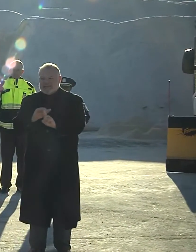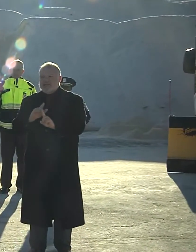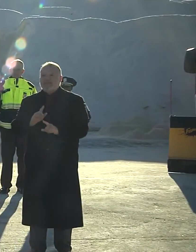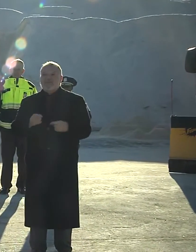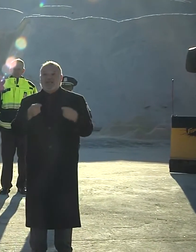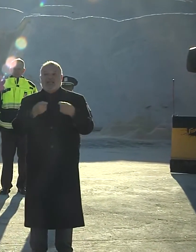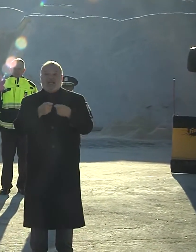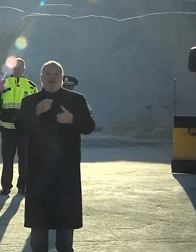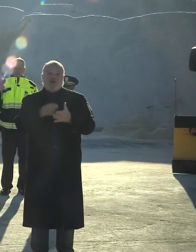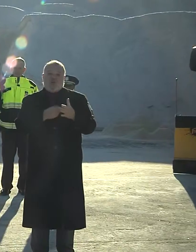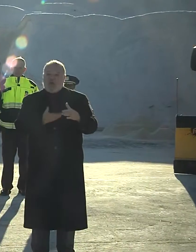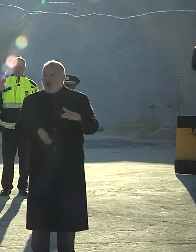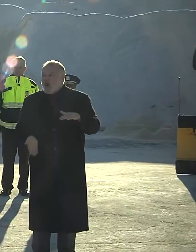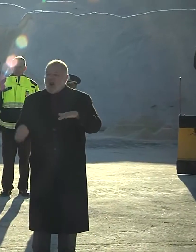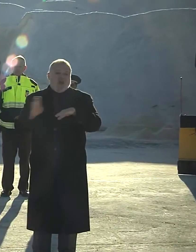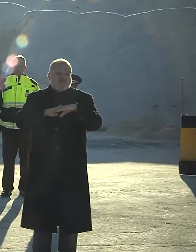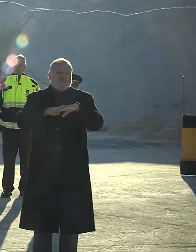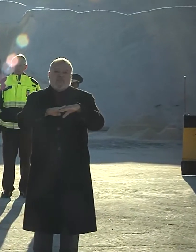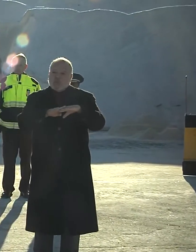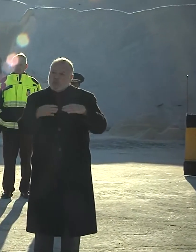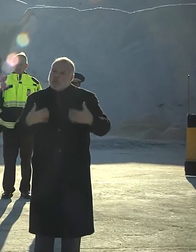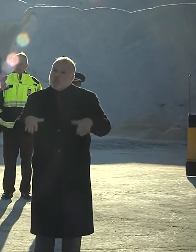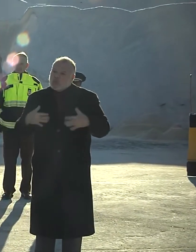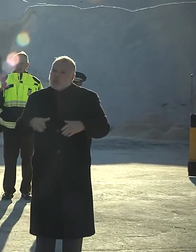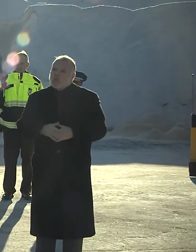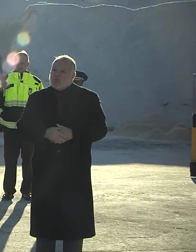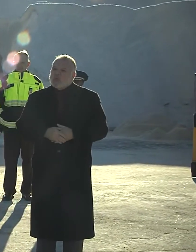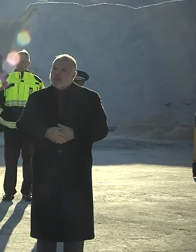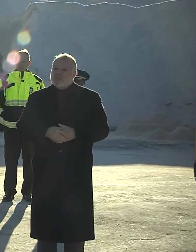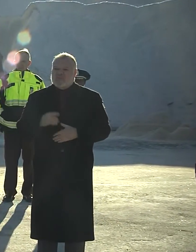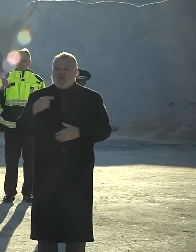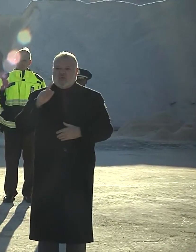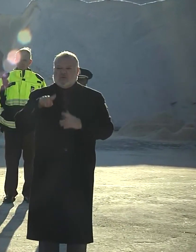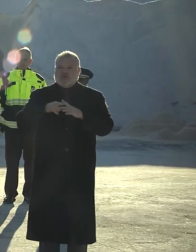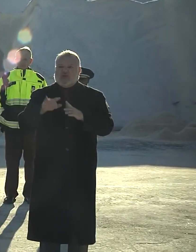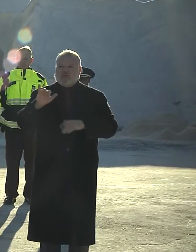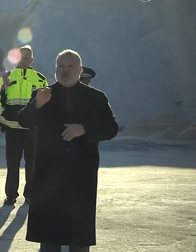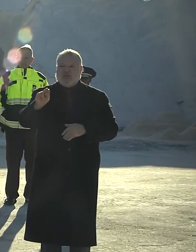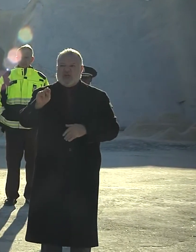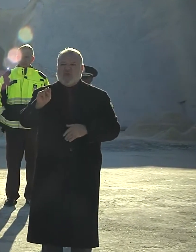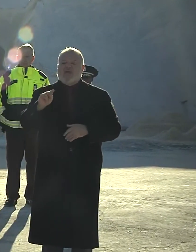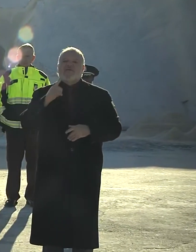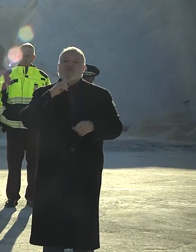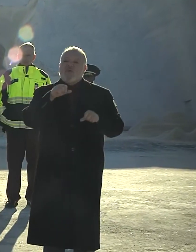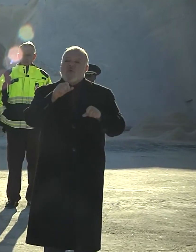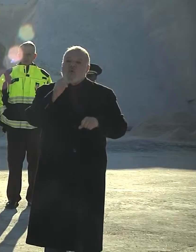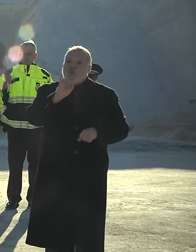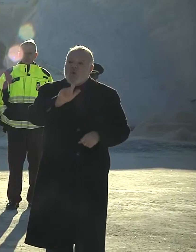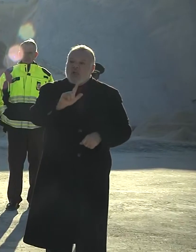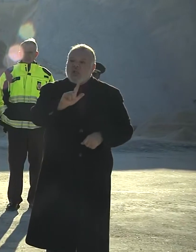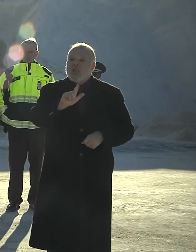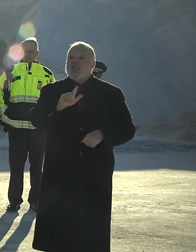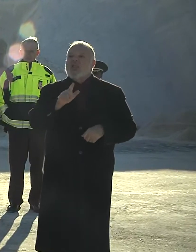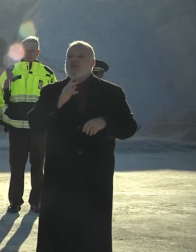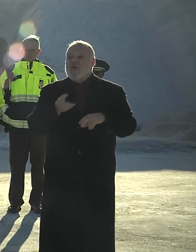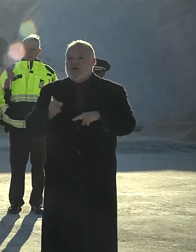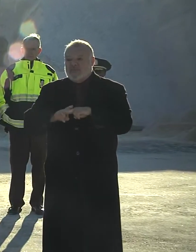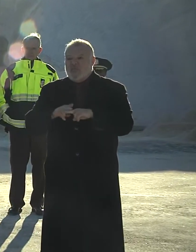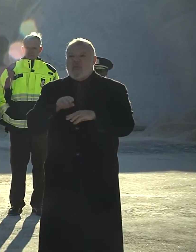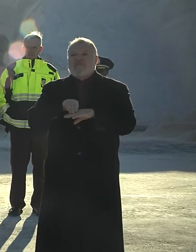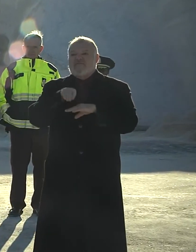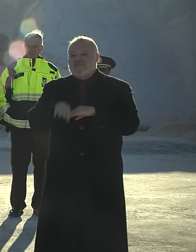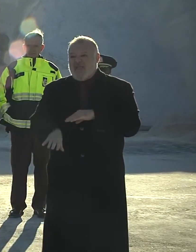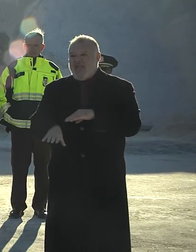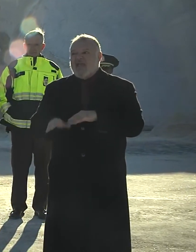be increasing significantly in January due to increases in fuel and fossil fuel costs. At this time, Eversource